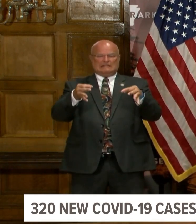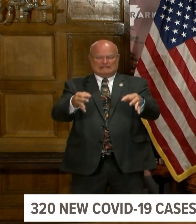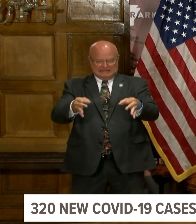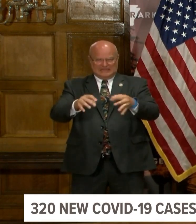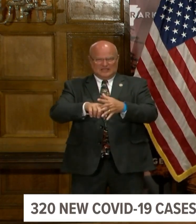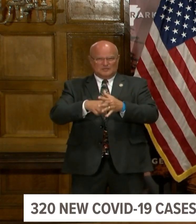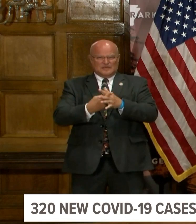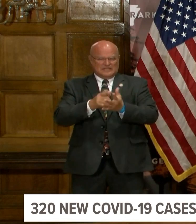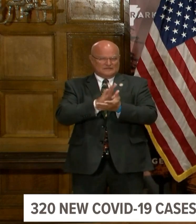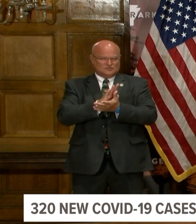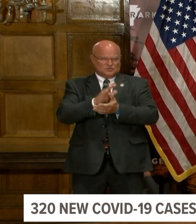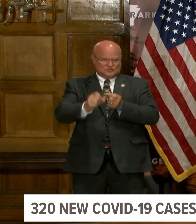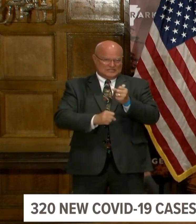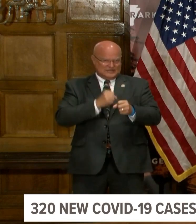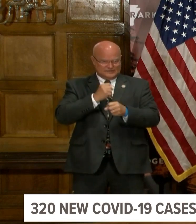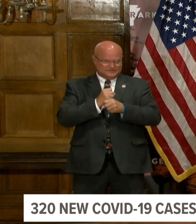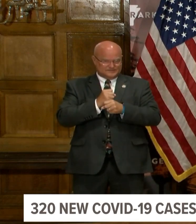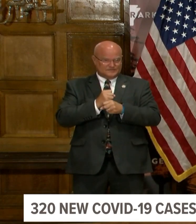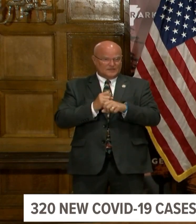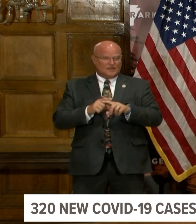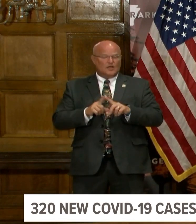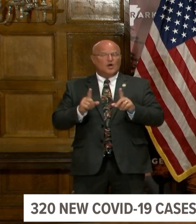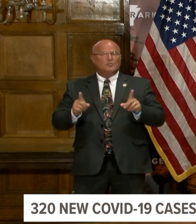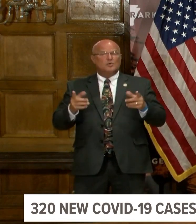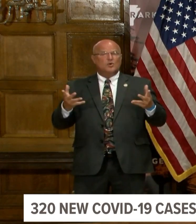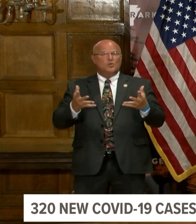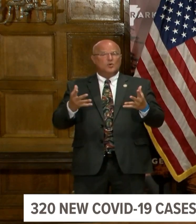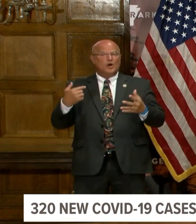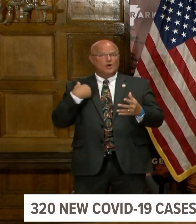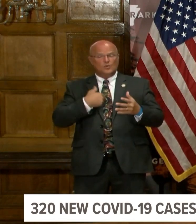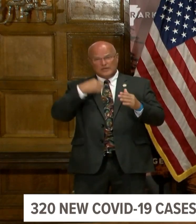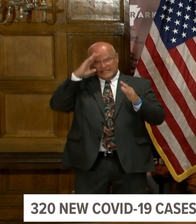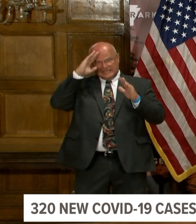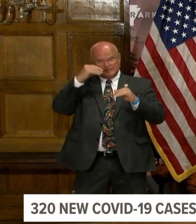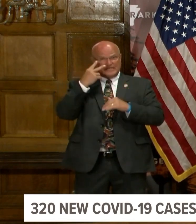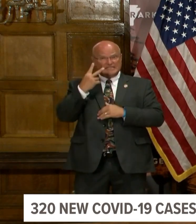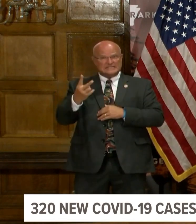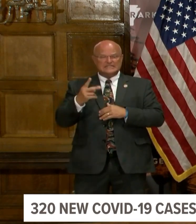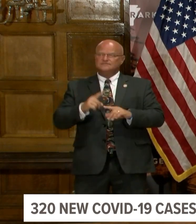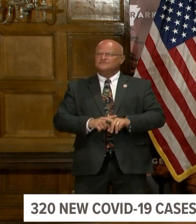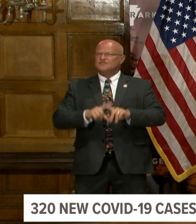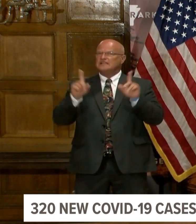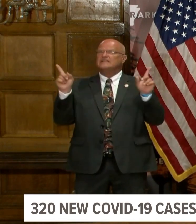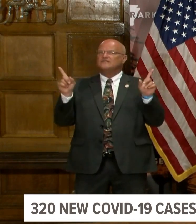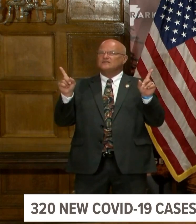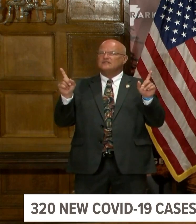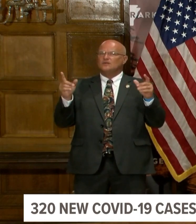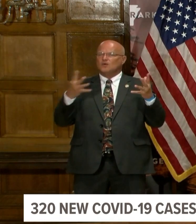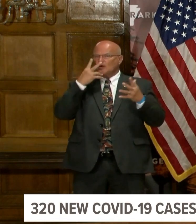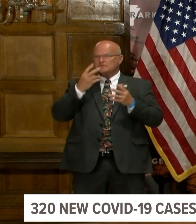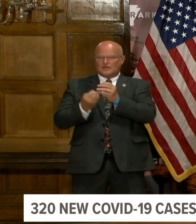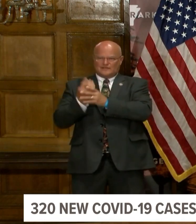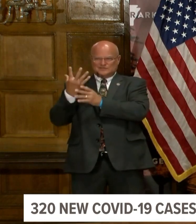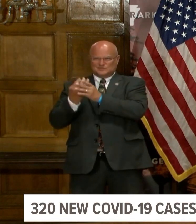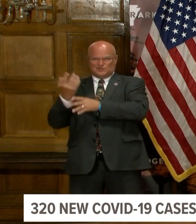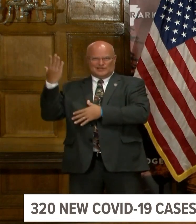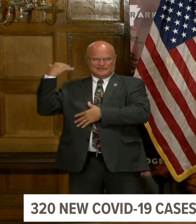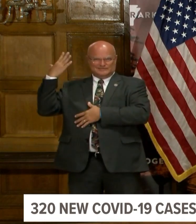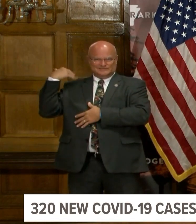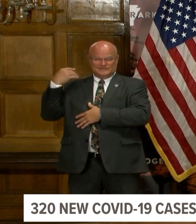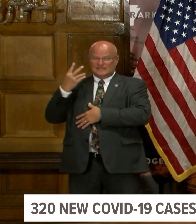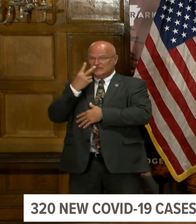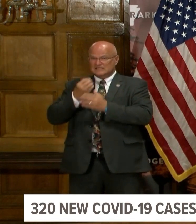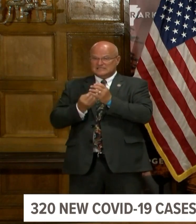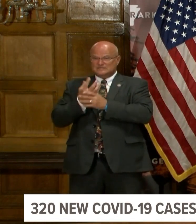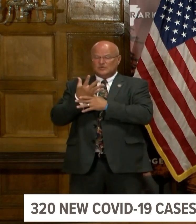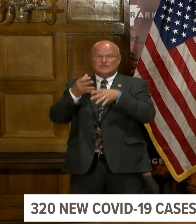beginning of their school year. But what we expect to see is very different than what we saw in the spring. What we saw in the